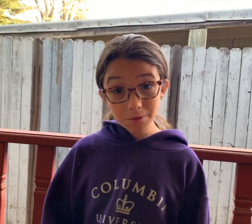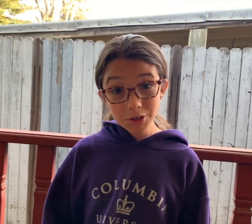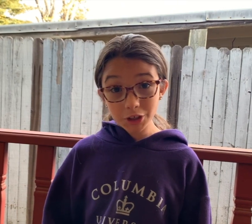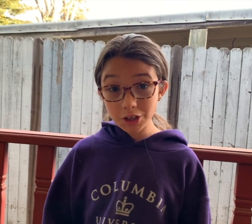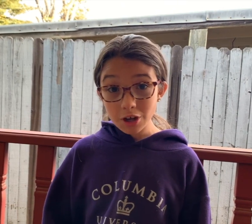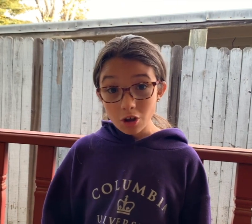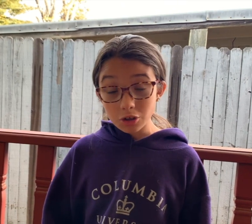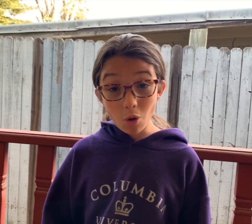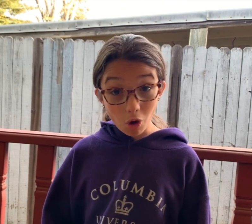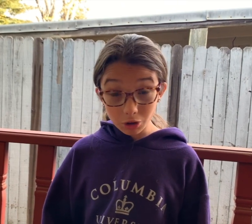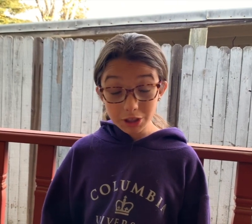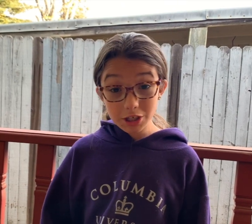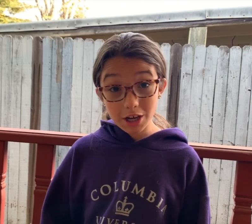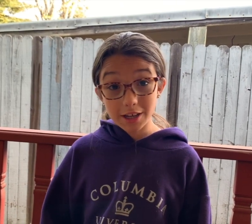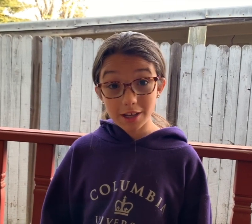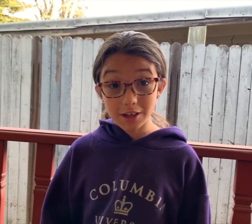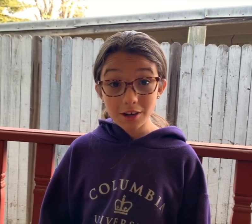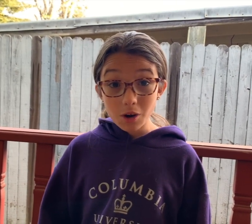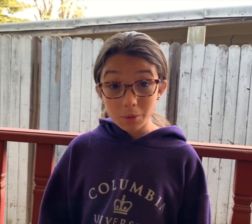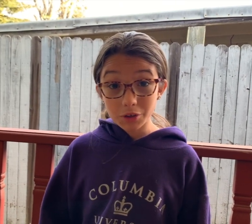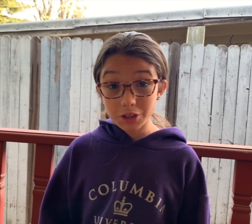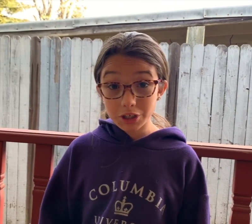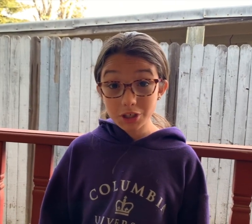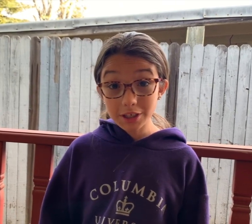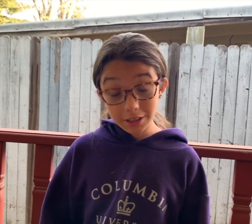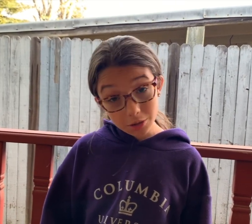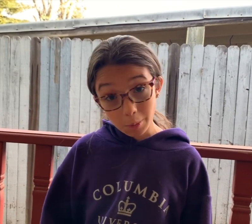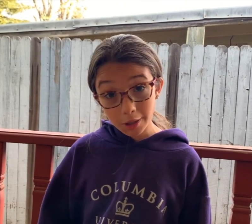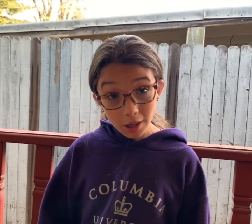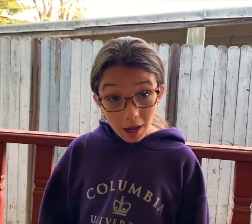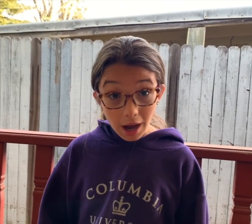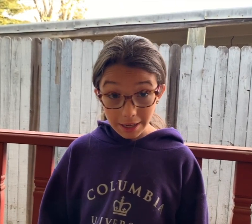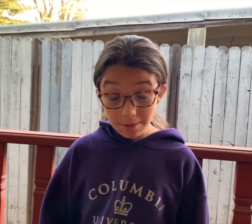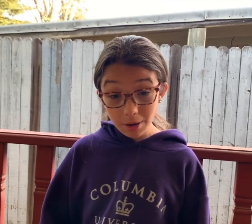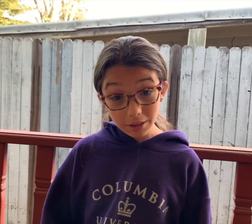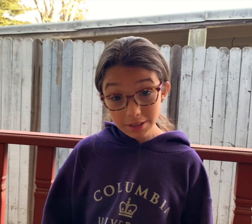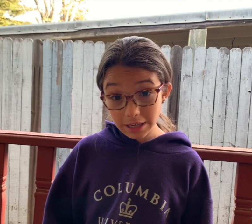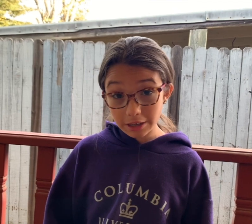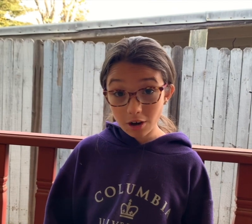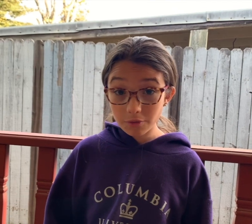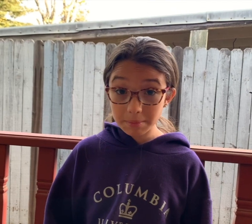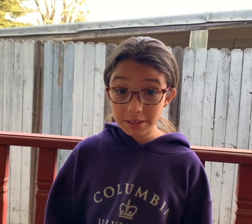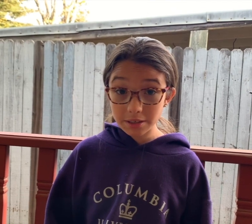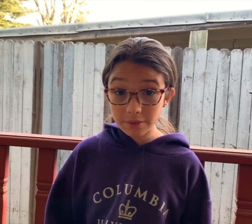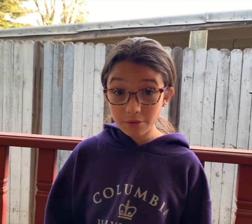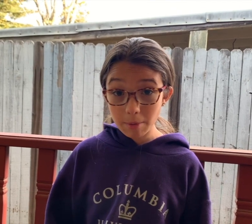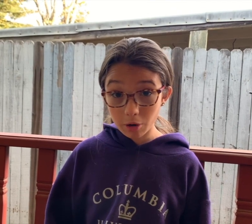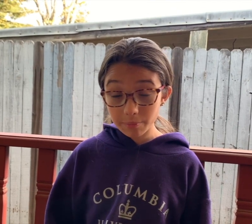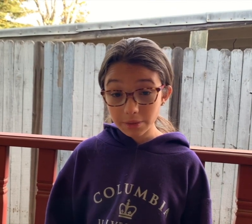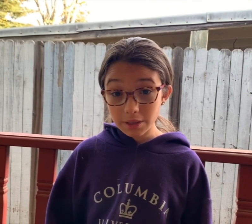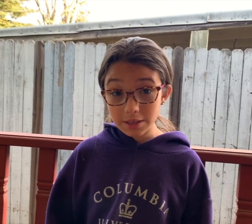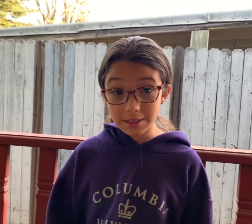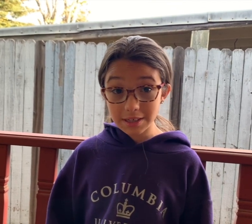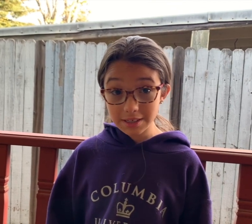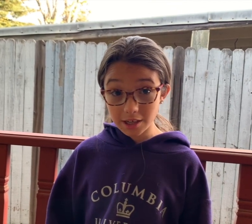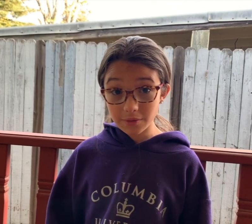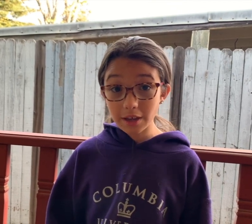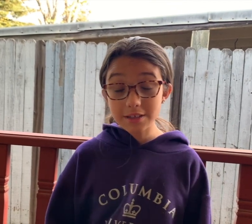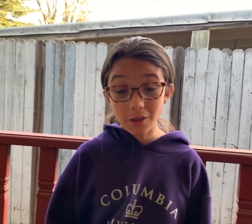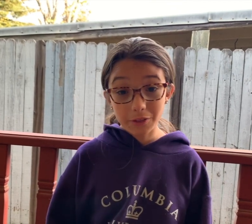return, you all need to check in with your teachers and get to work. I am Rylee, signing off from BTV from home. Stay safe and healthy